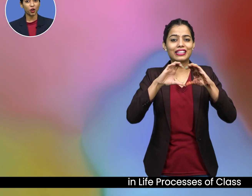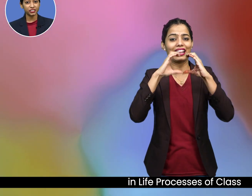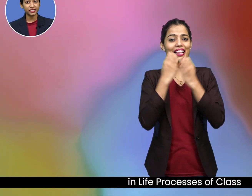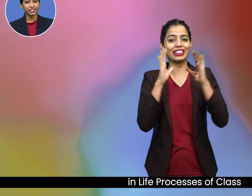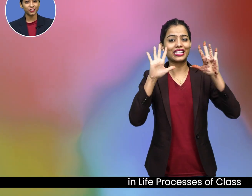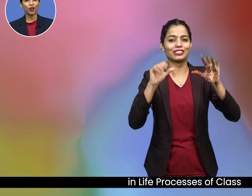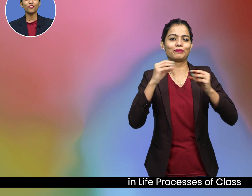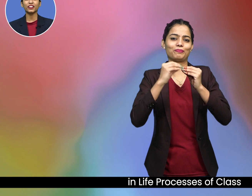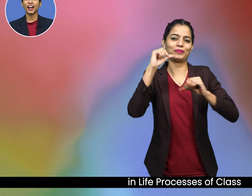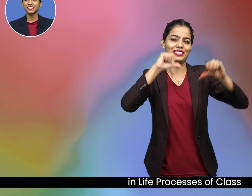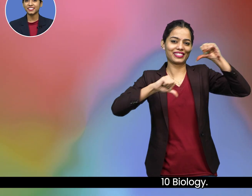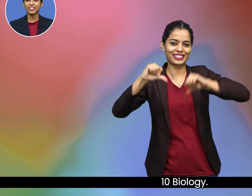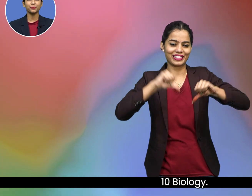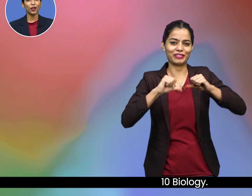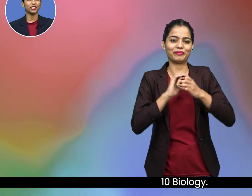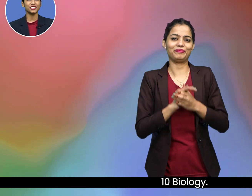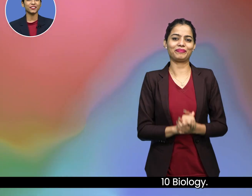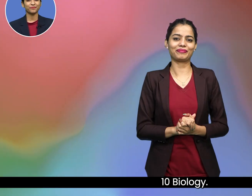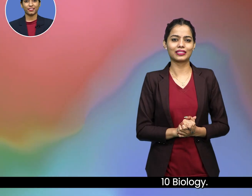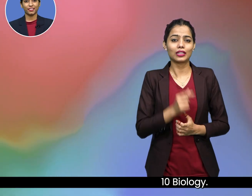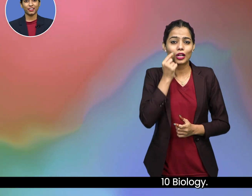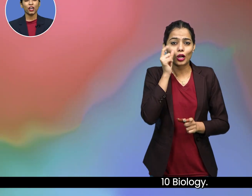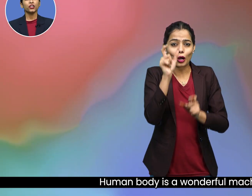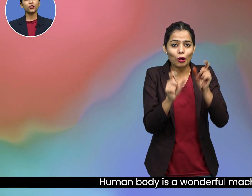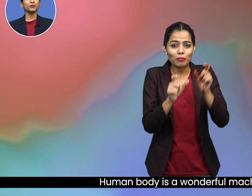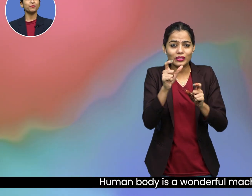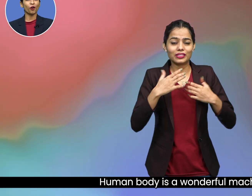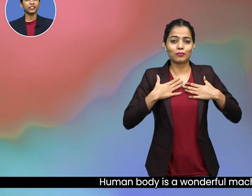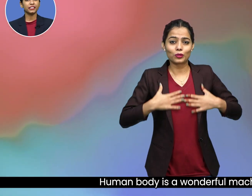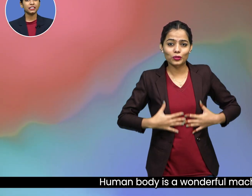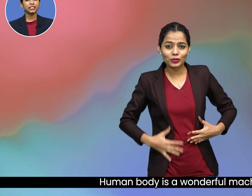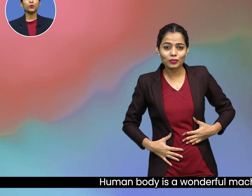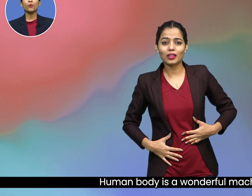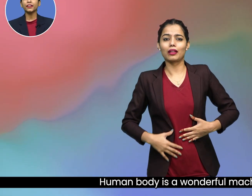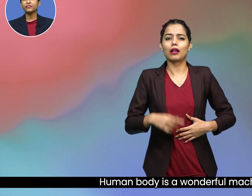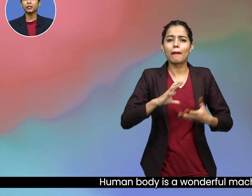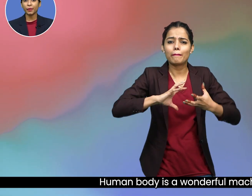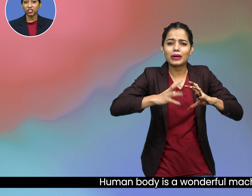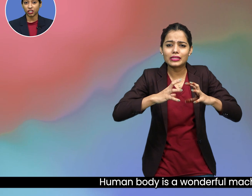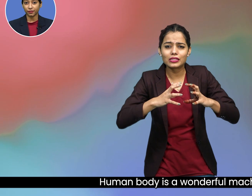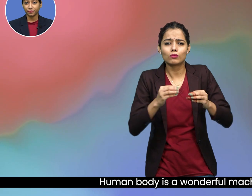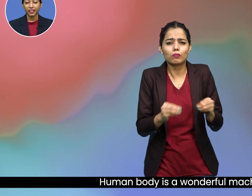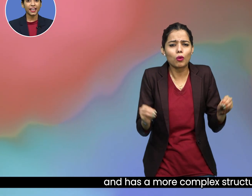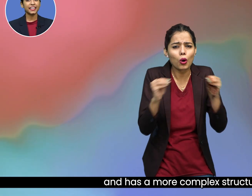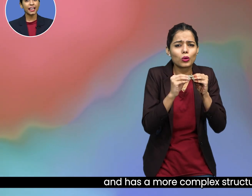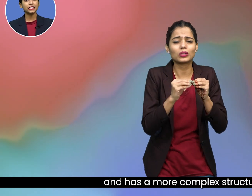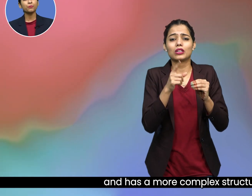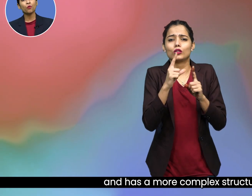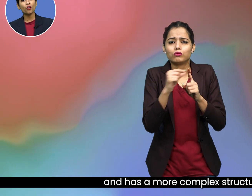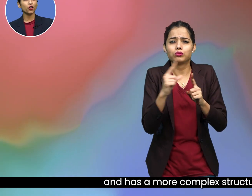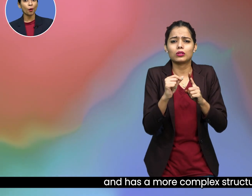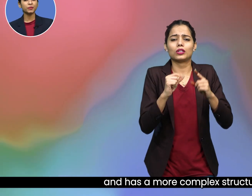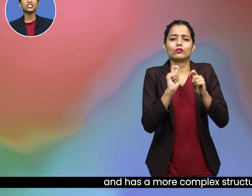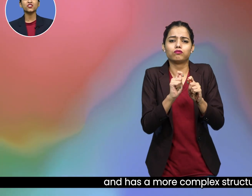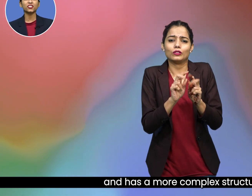Life Processes of class 10th Biology. Human body is a wonderful machine and has a